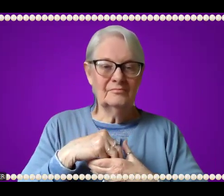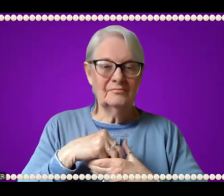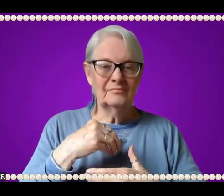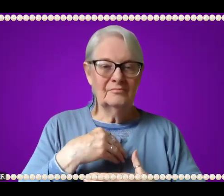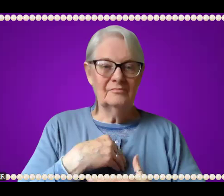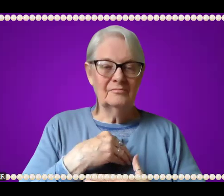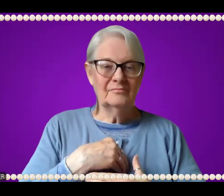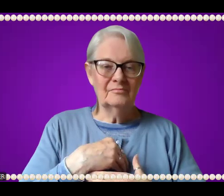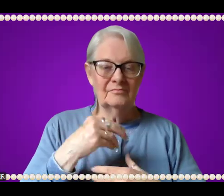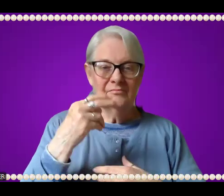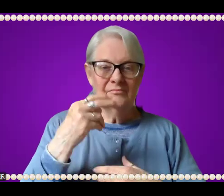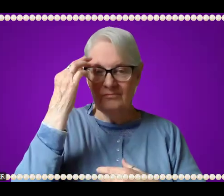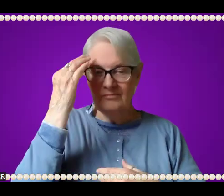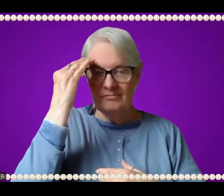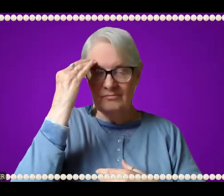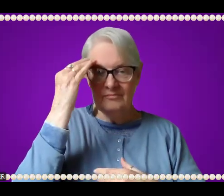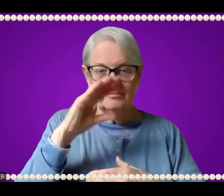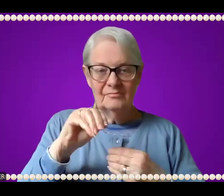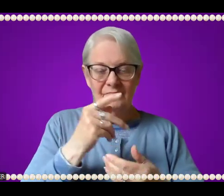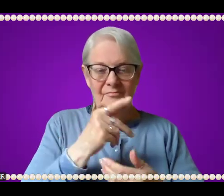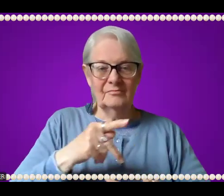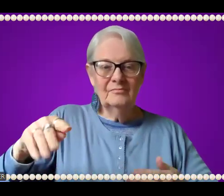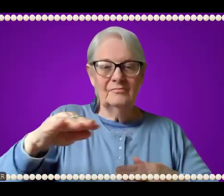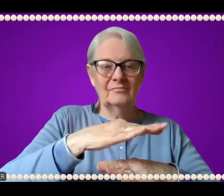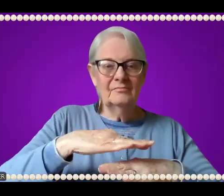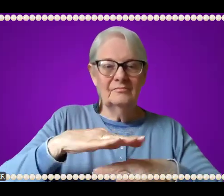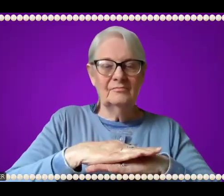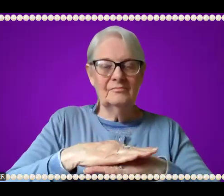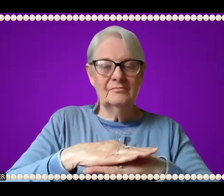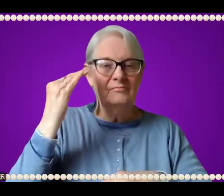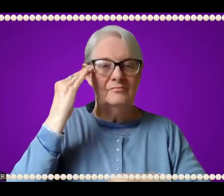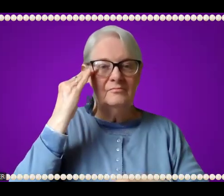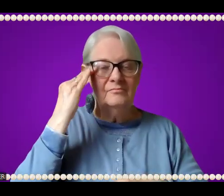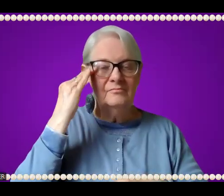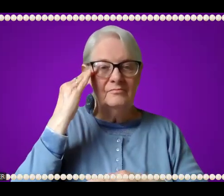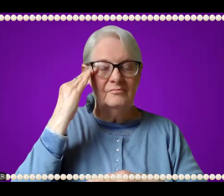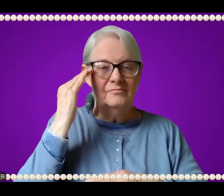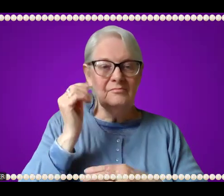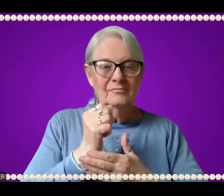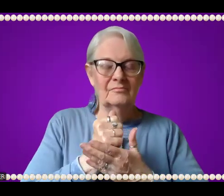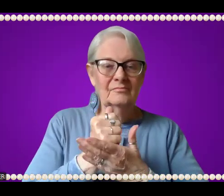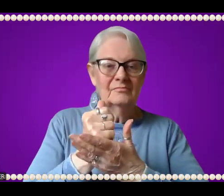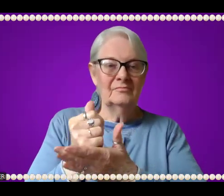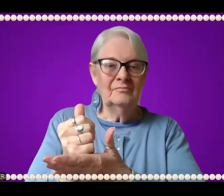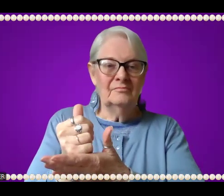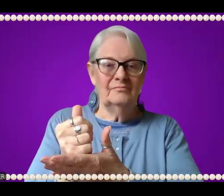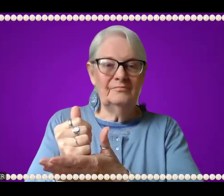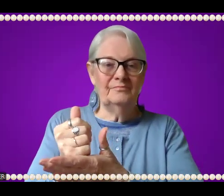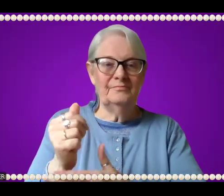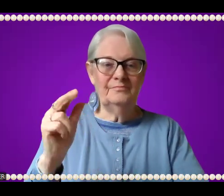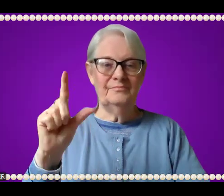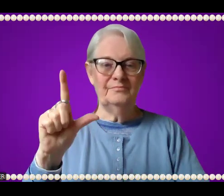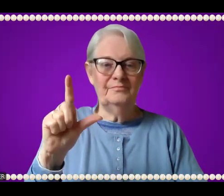of the kingdom, in my opinion. So as you know, again, I go to my ChatGPT. Her assistant name